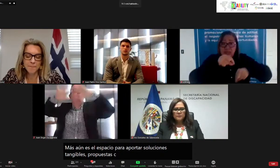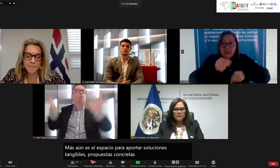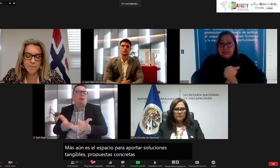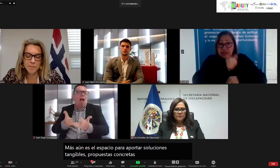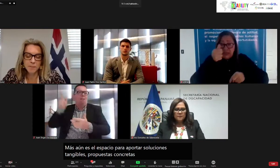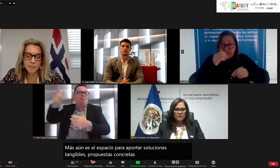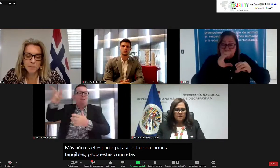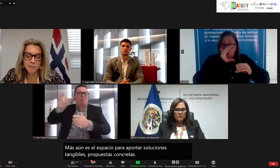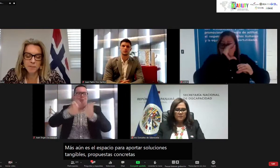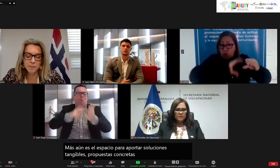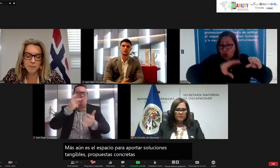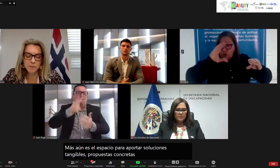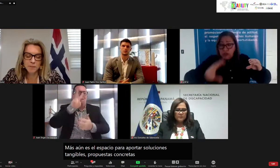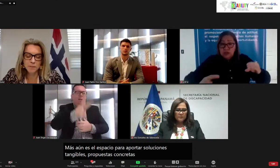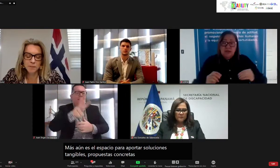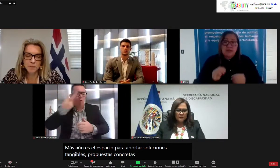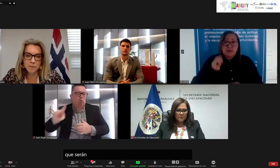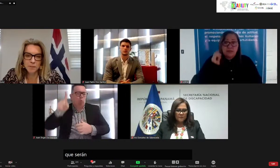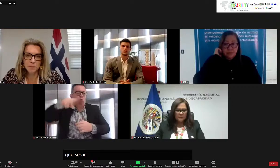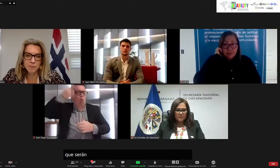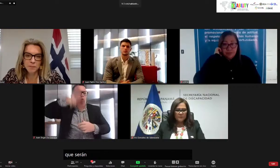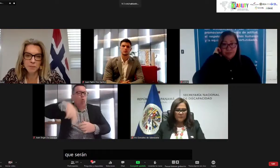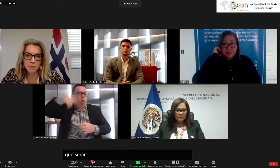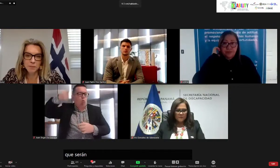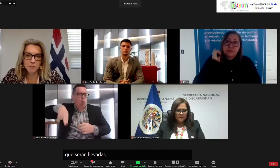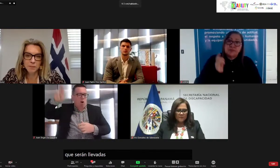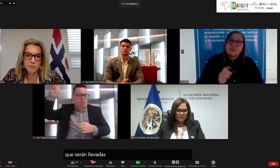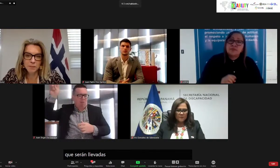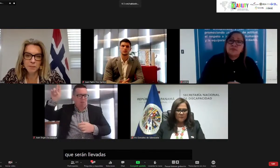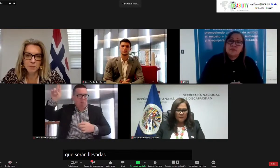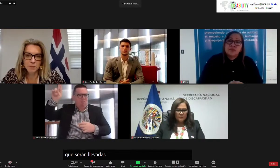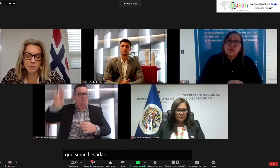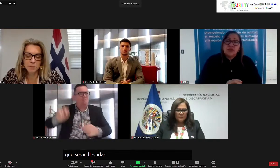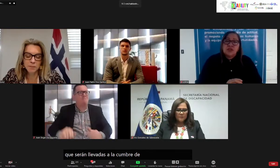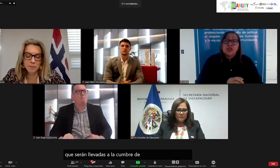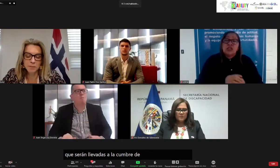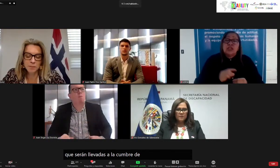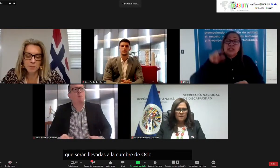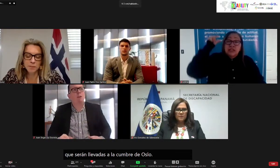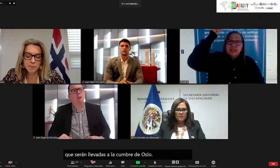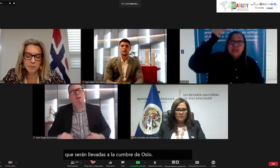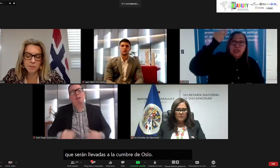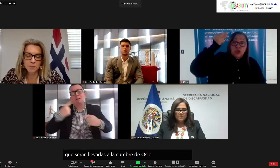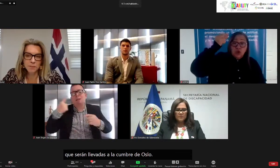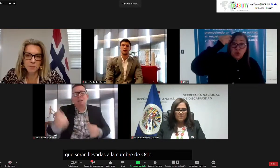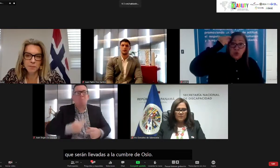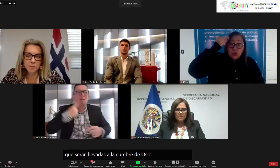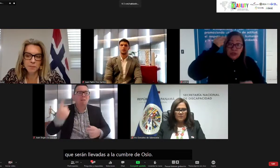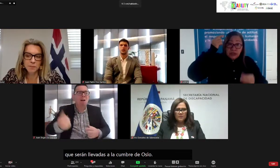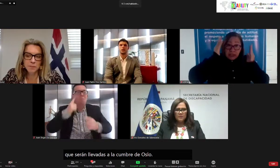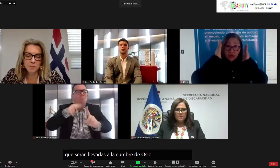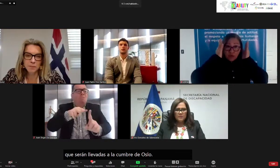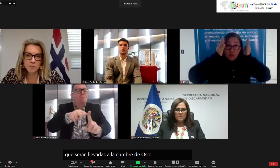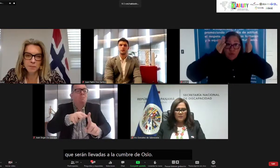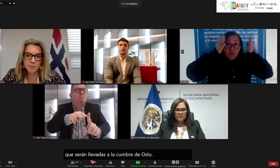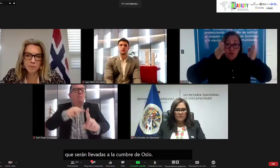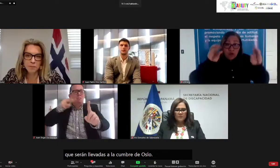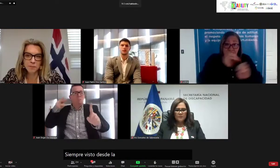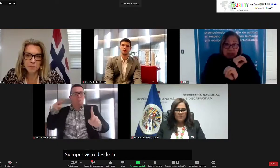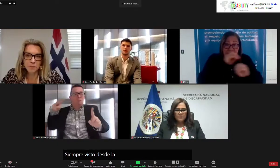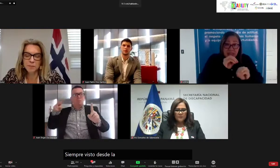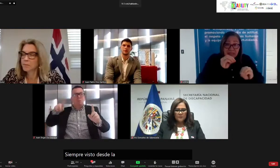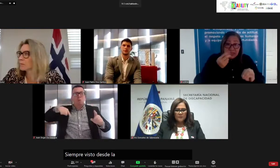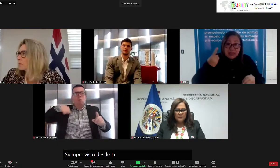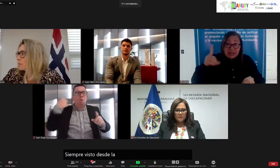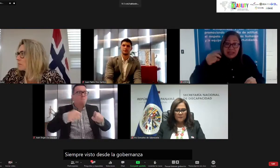disabilities global summit in oslo 2022 always seen from governance and with an